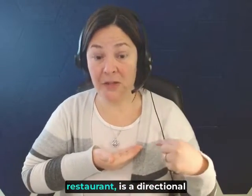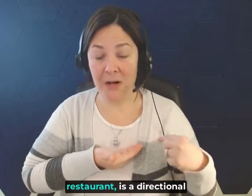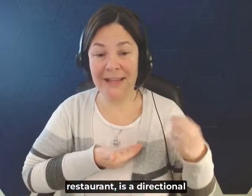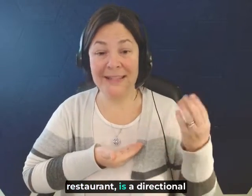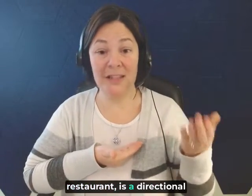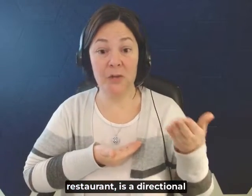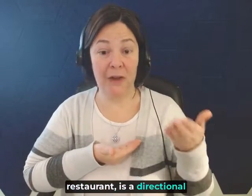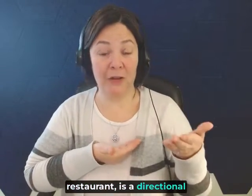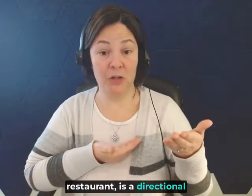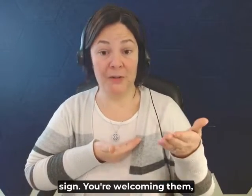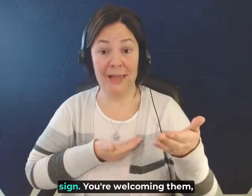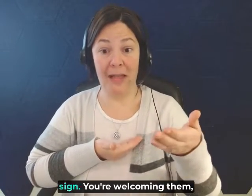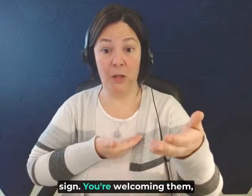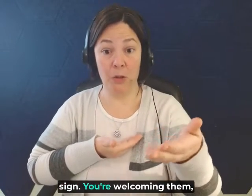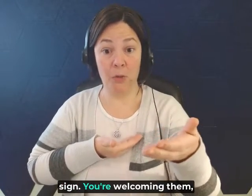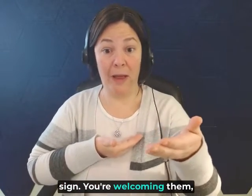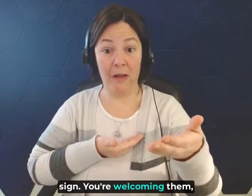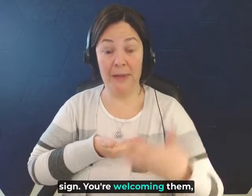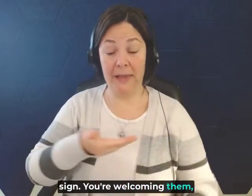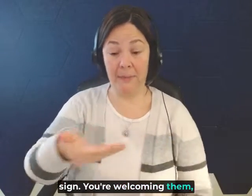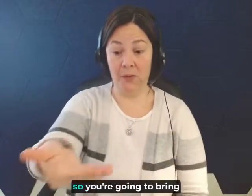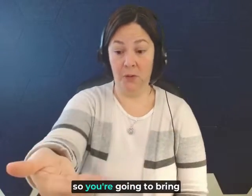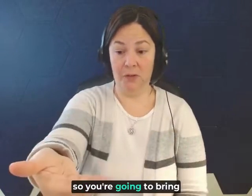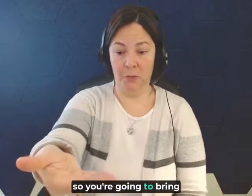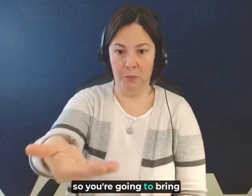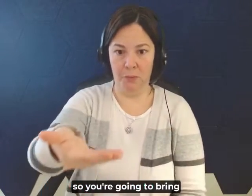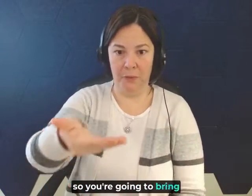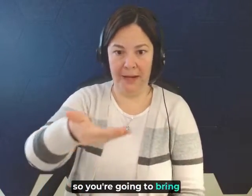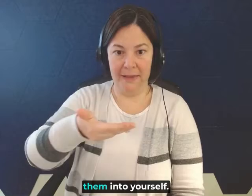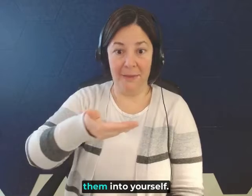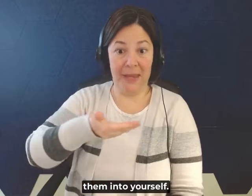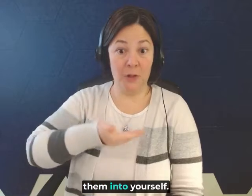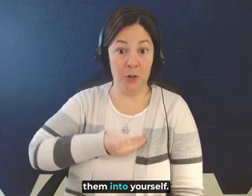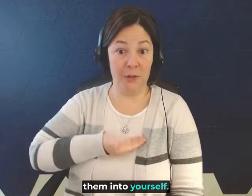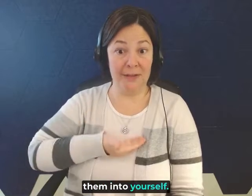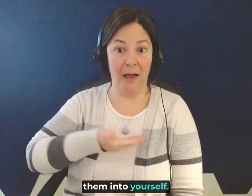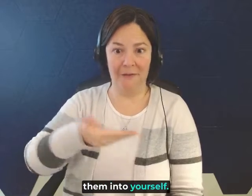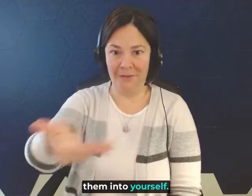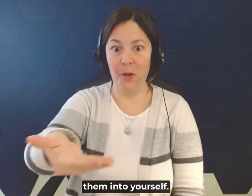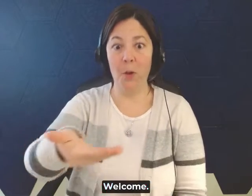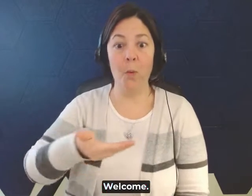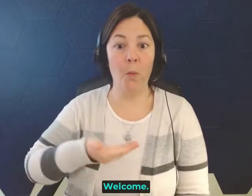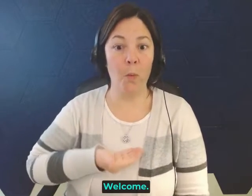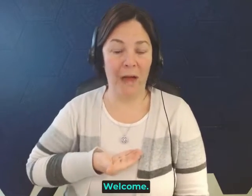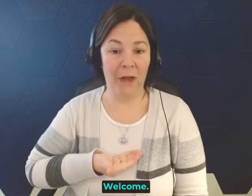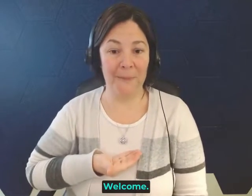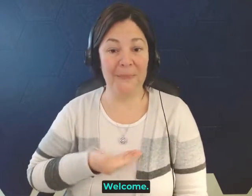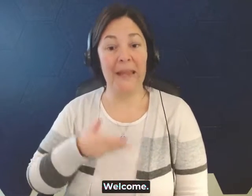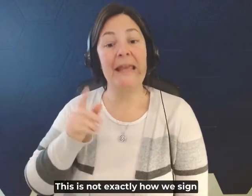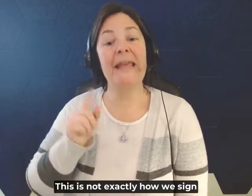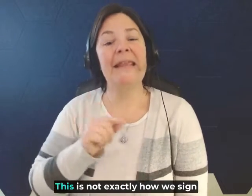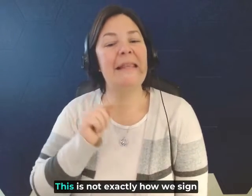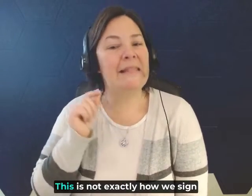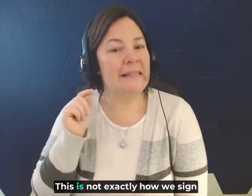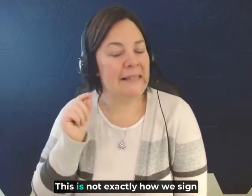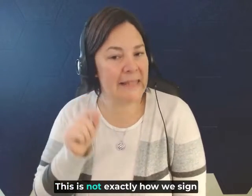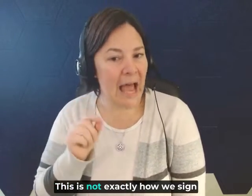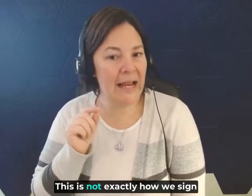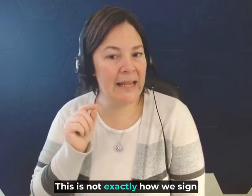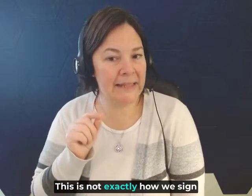is a directional sign. You're welcoming them, so you're going to bring them into yourself. Welcome. This is not exactly